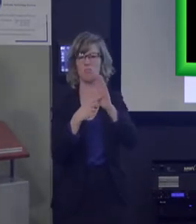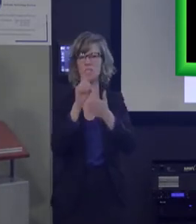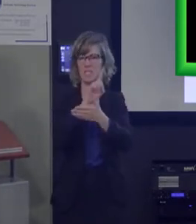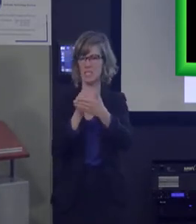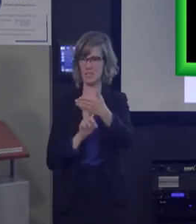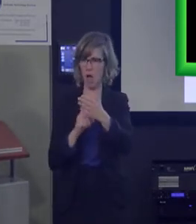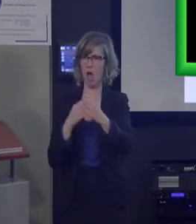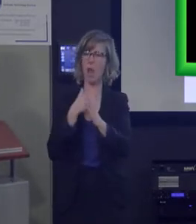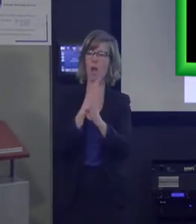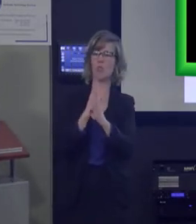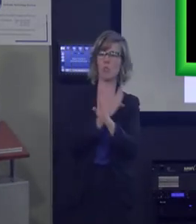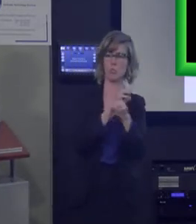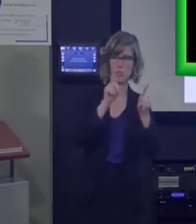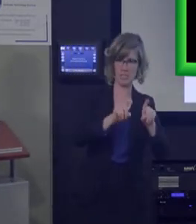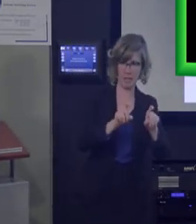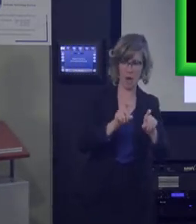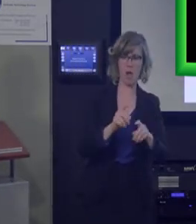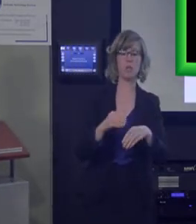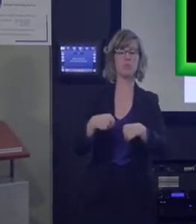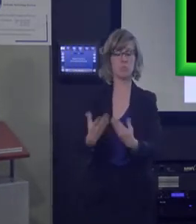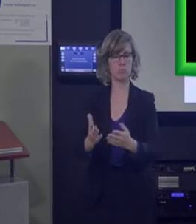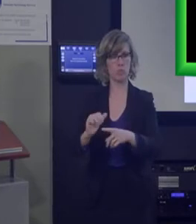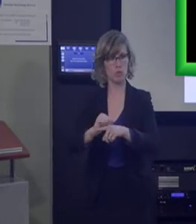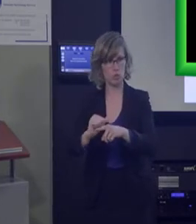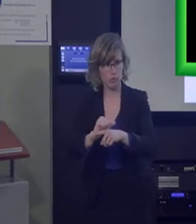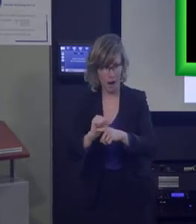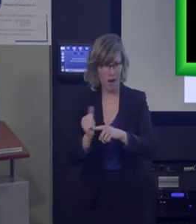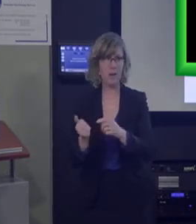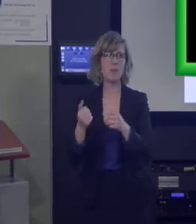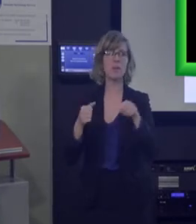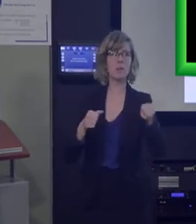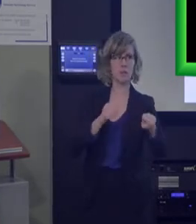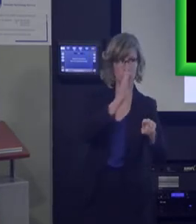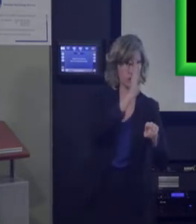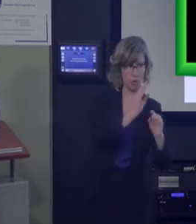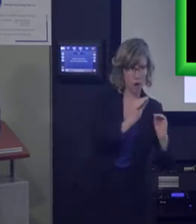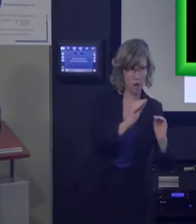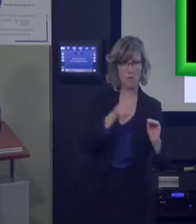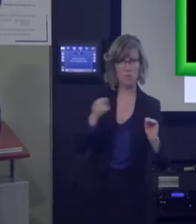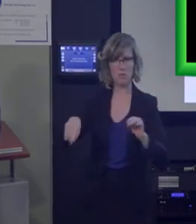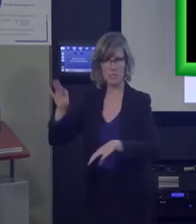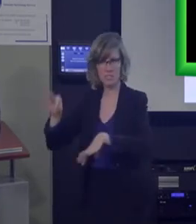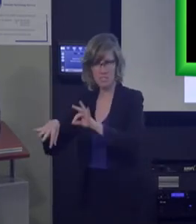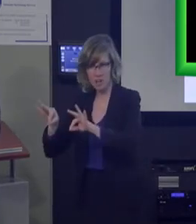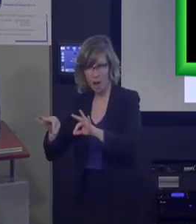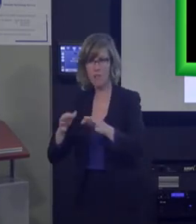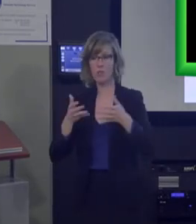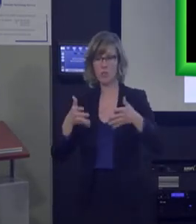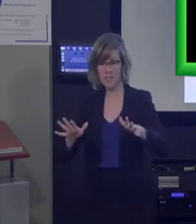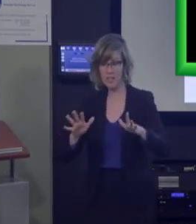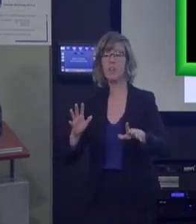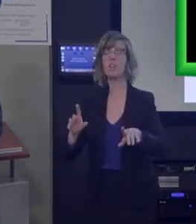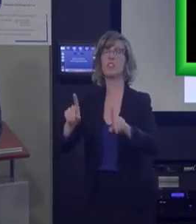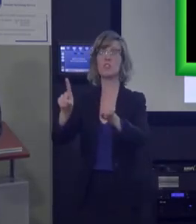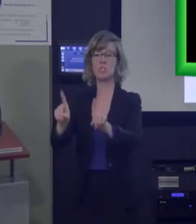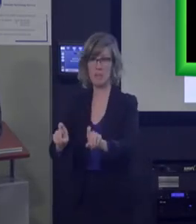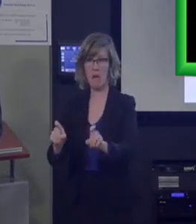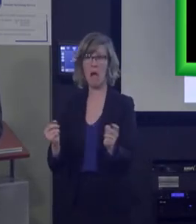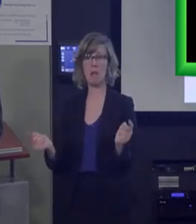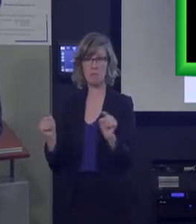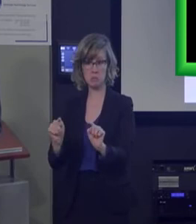pretest, there's the training manipulation where half the kids get direct versus discovery, then there's a post-test. Then a week